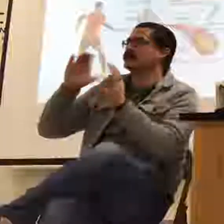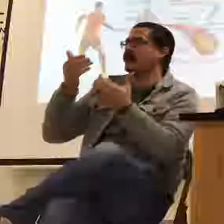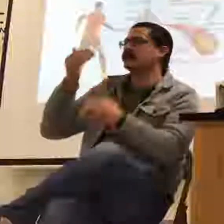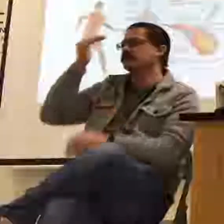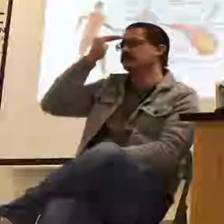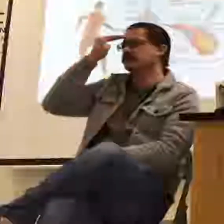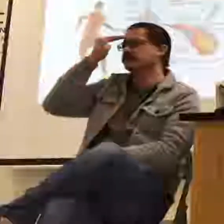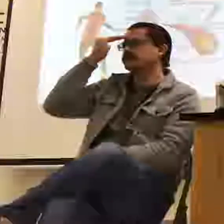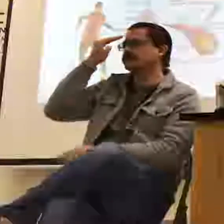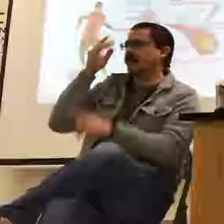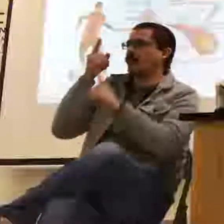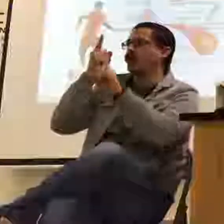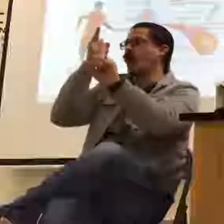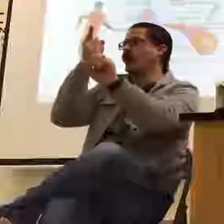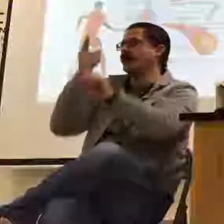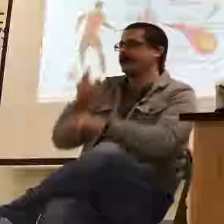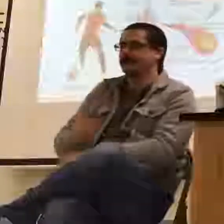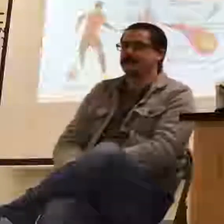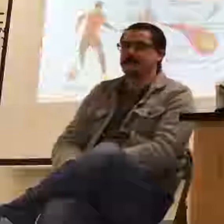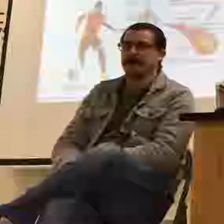cognizant of where we're going.